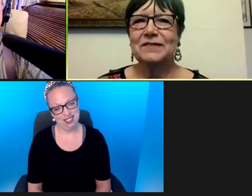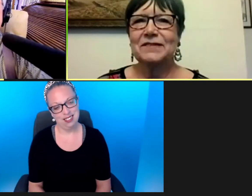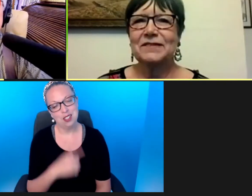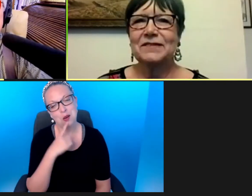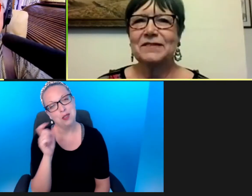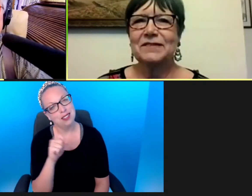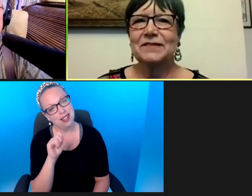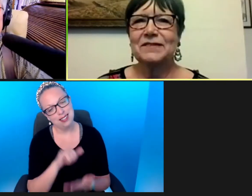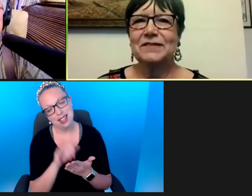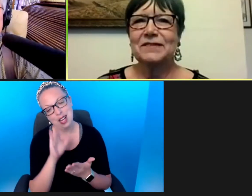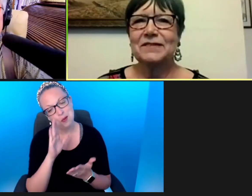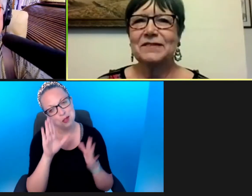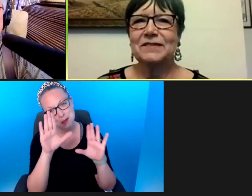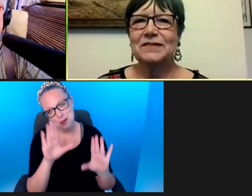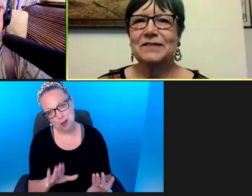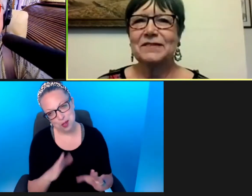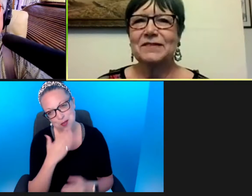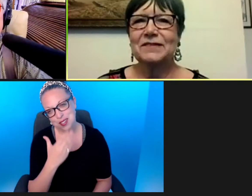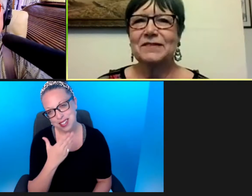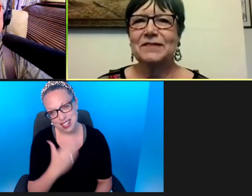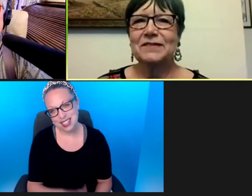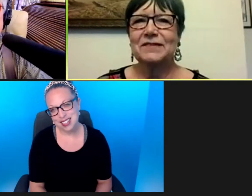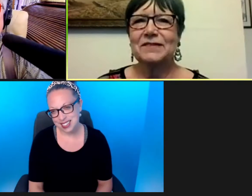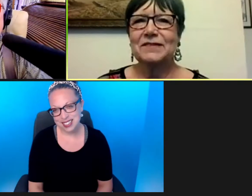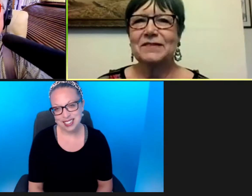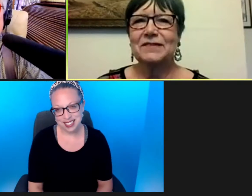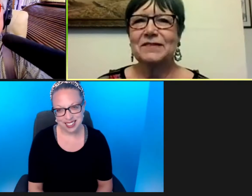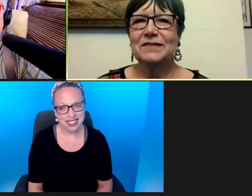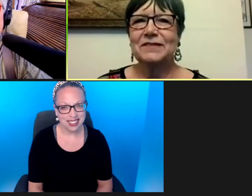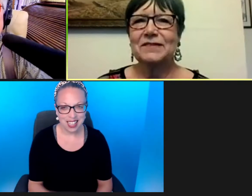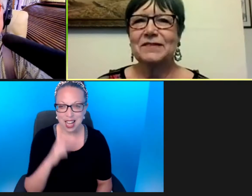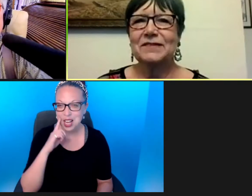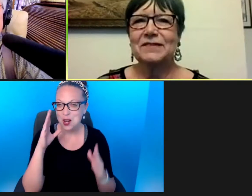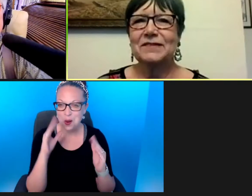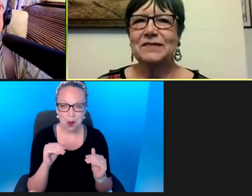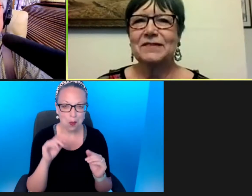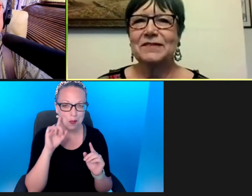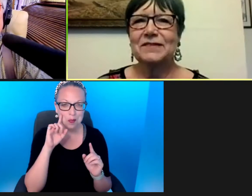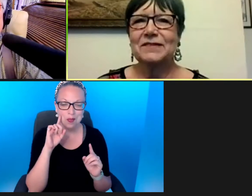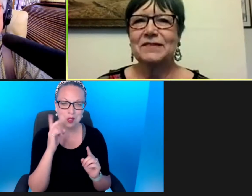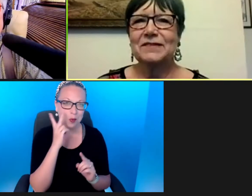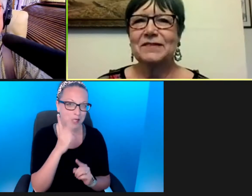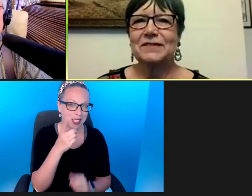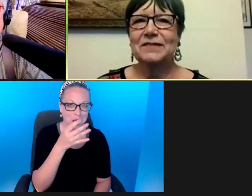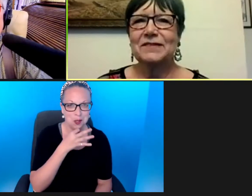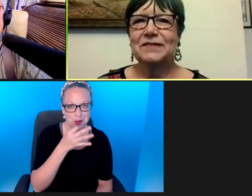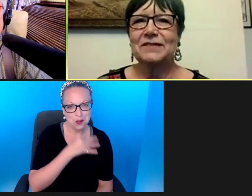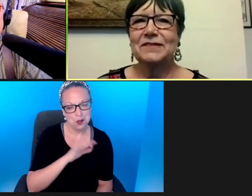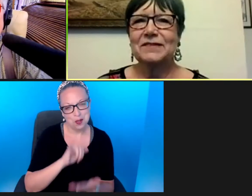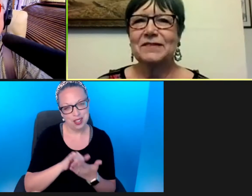that would Thanks be again, just Marnette. fabulous. I can't imagine anything I would look forward to any less. That would be wonderful.